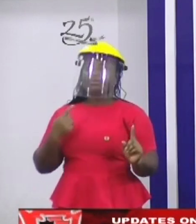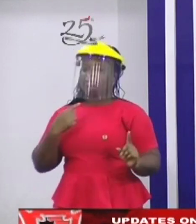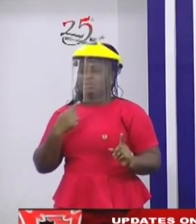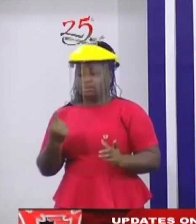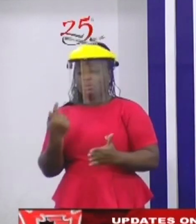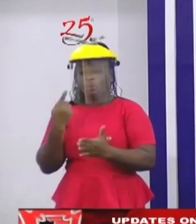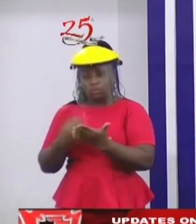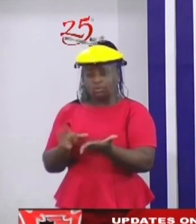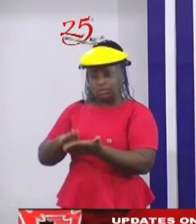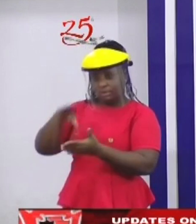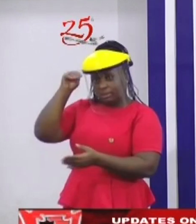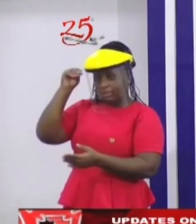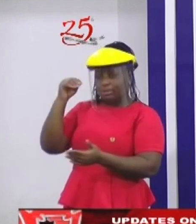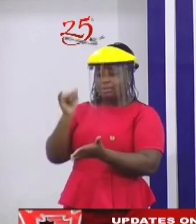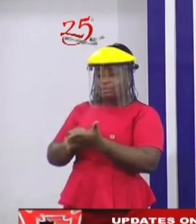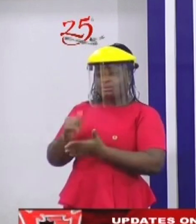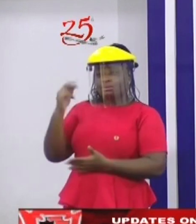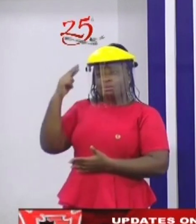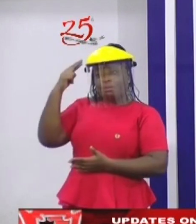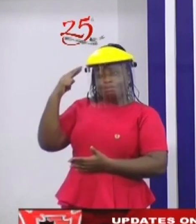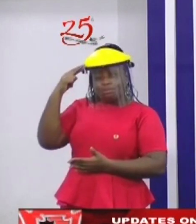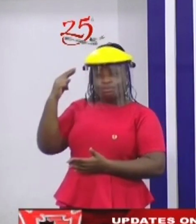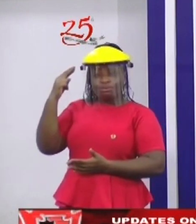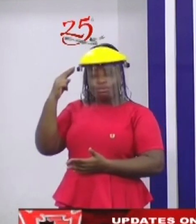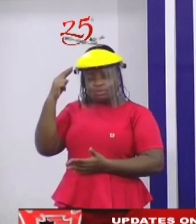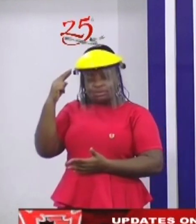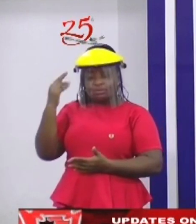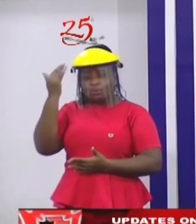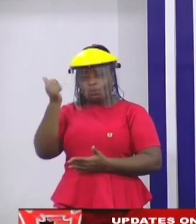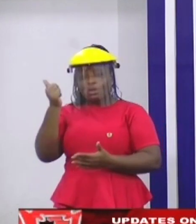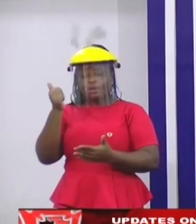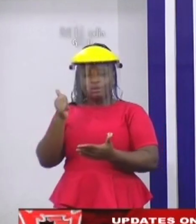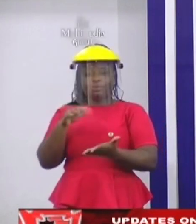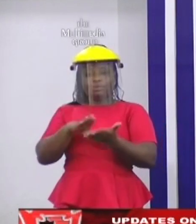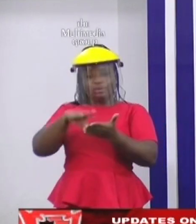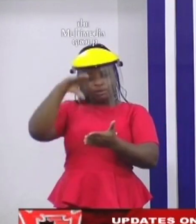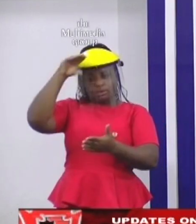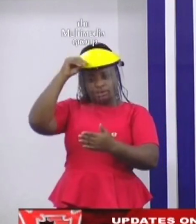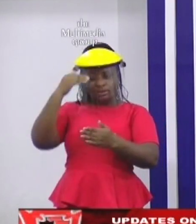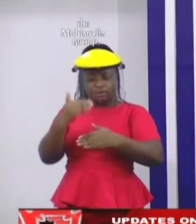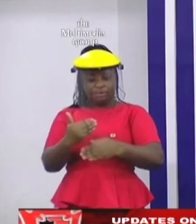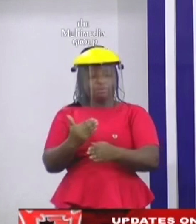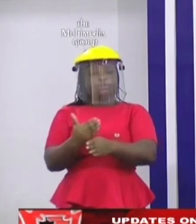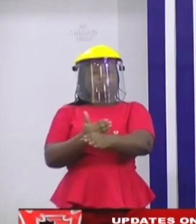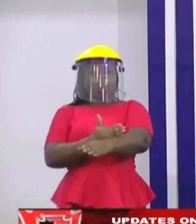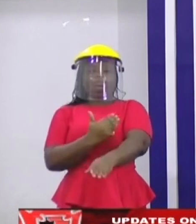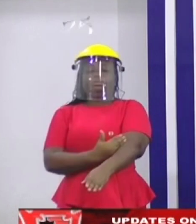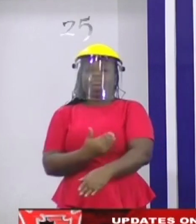what we can learn from that. Because that's the main purpose of the autopsy, is to learn and improve case management. So that's what we'll be waiting for.